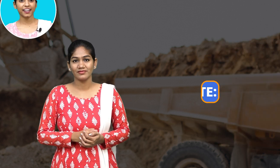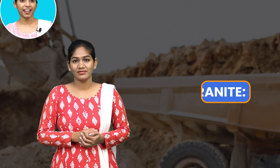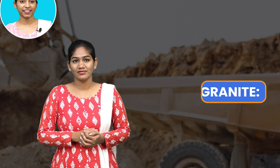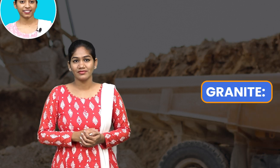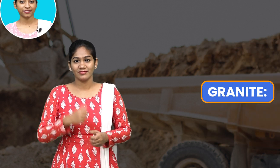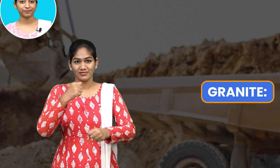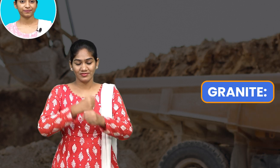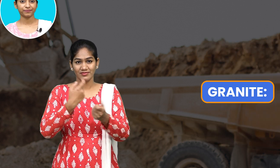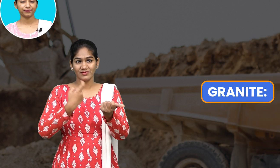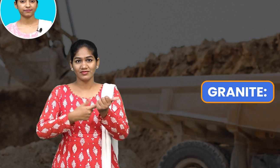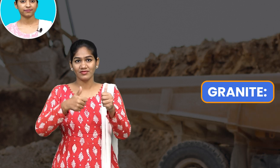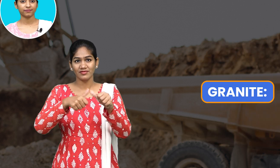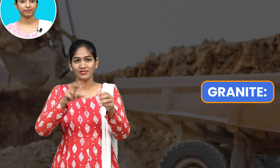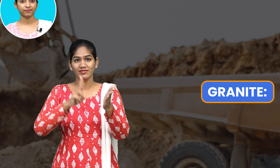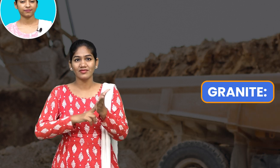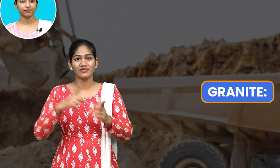Granite.